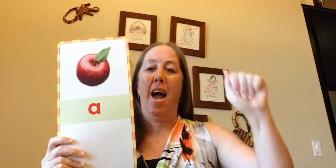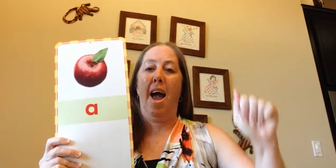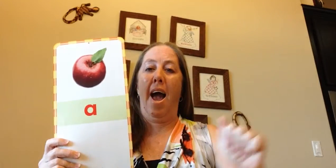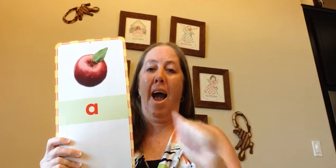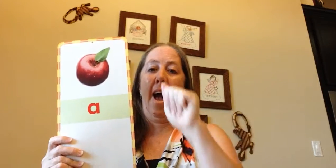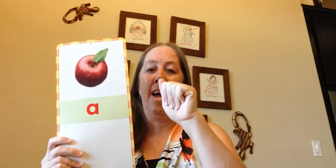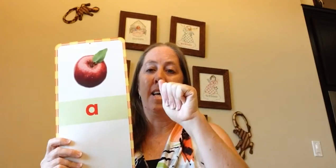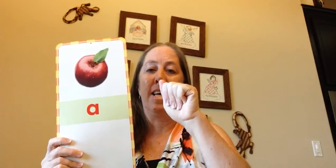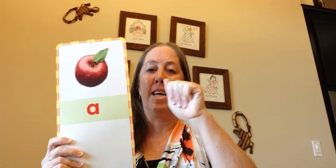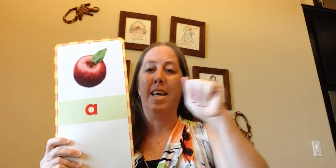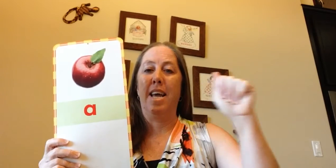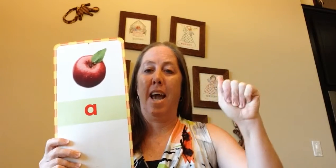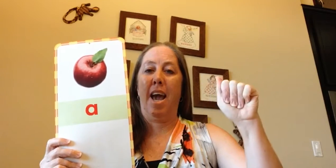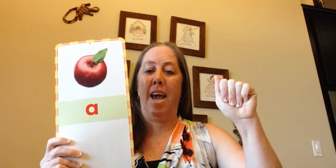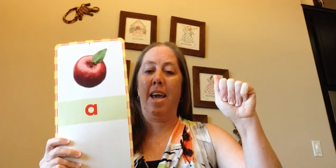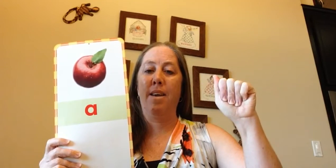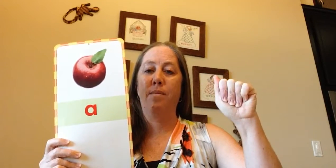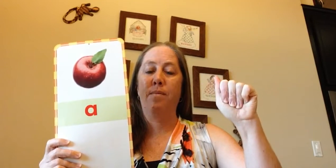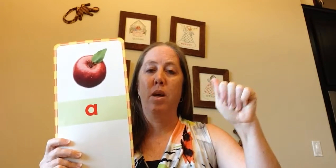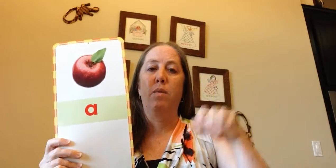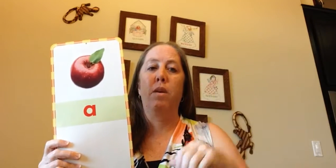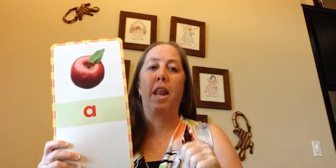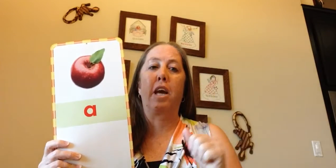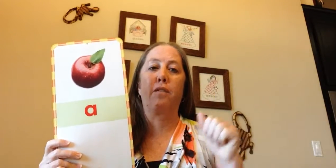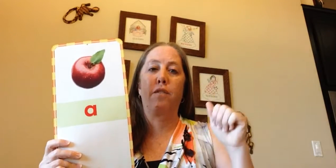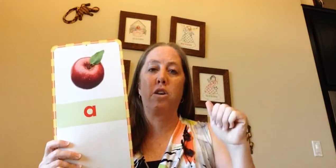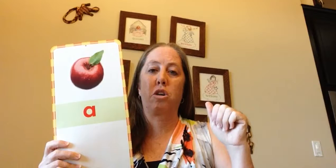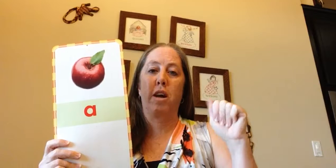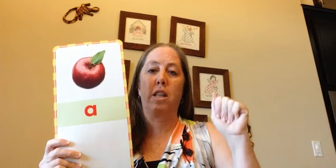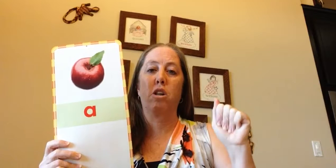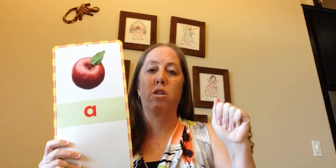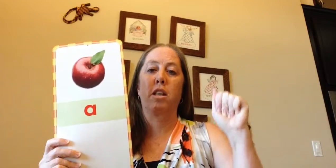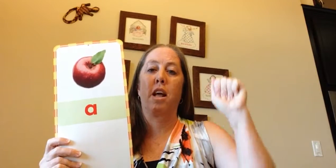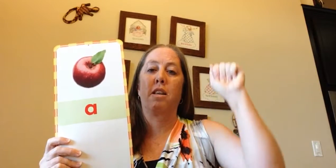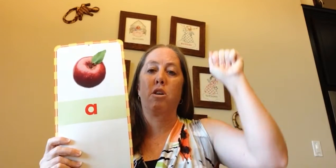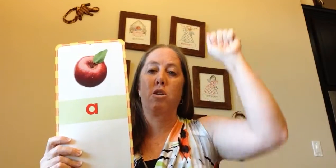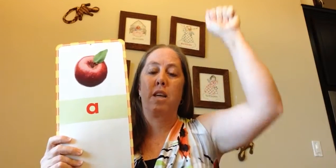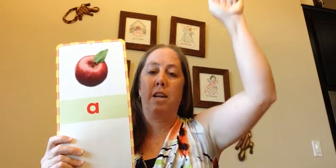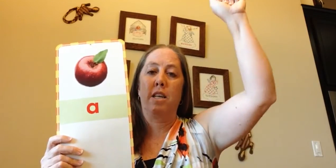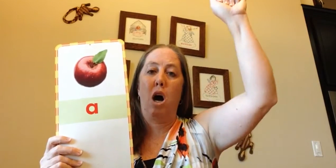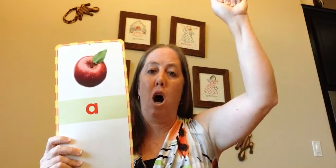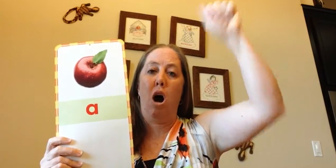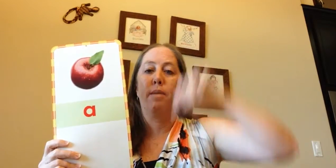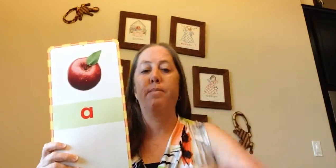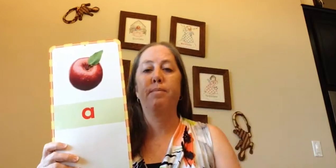A. A. When they make it first grade, they'll learn that the third sound is ah.